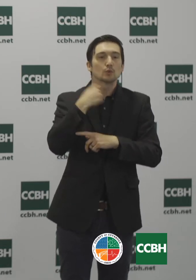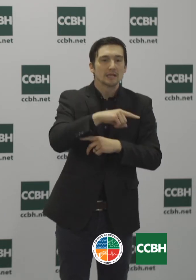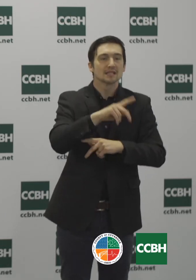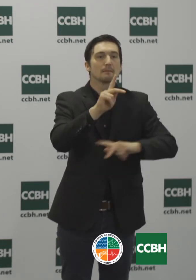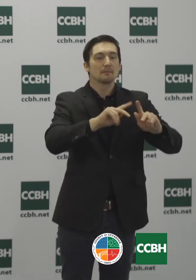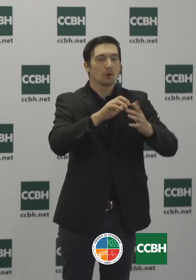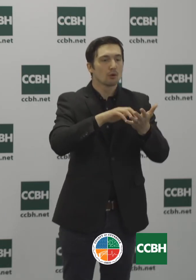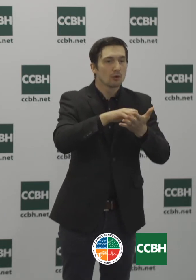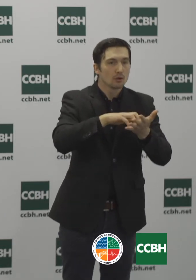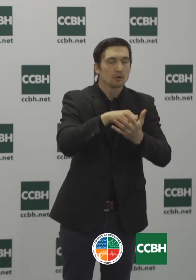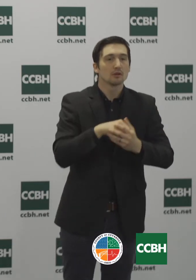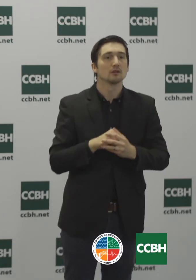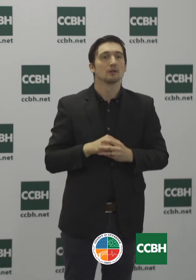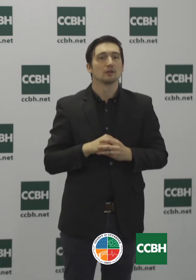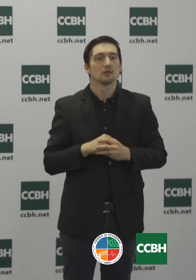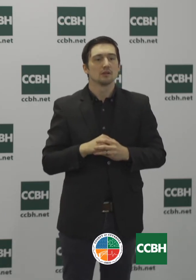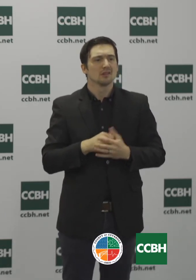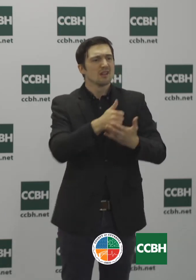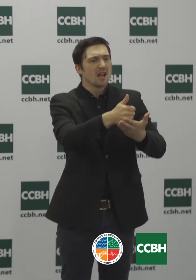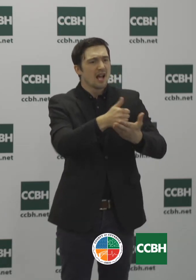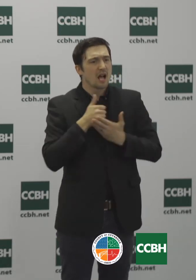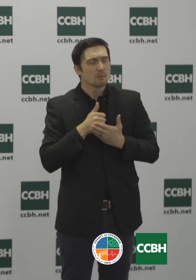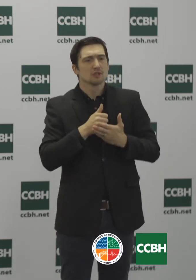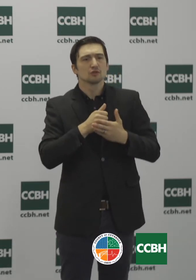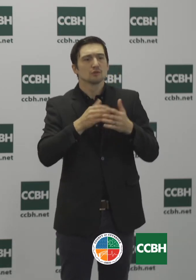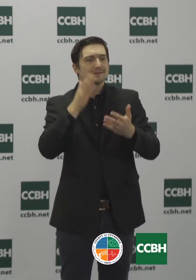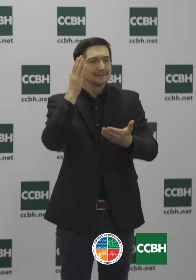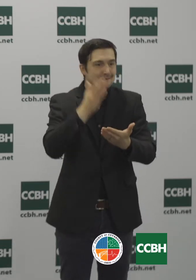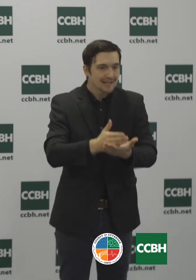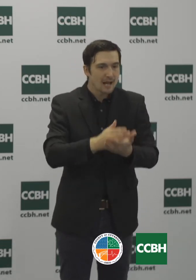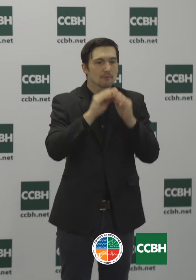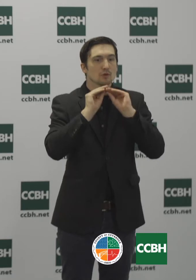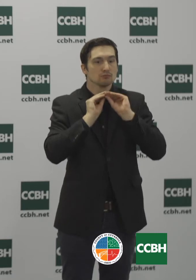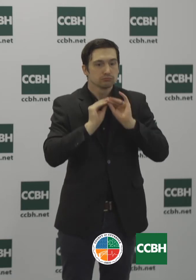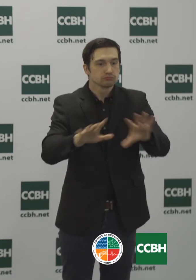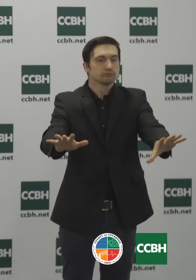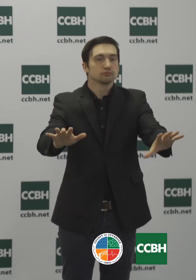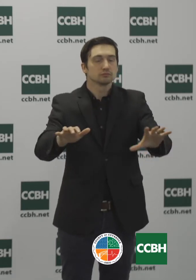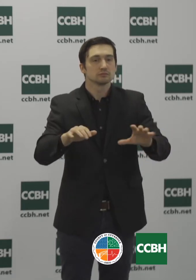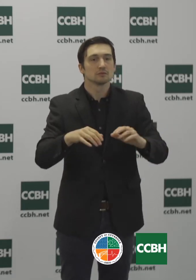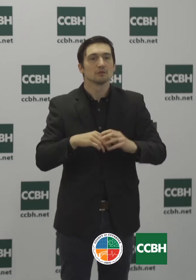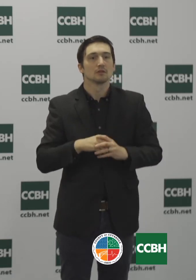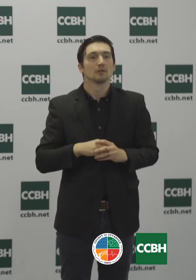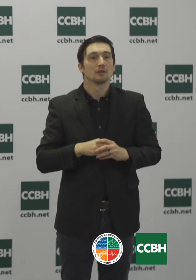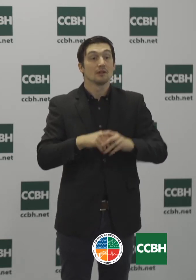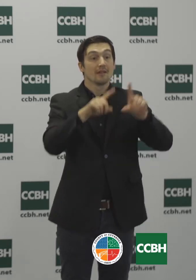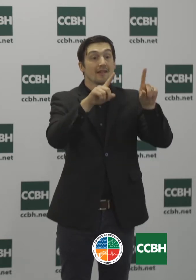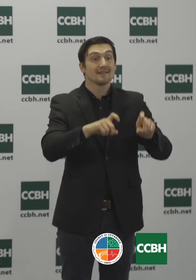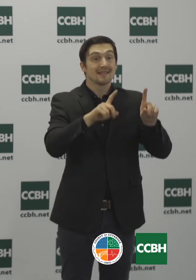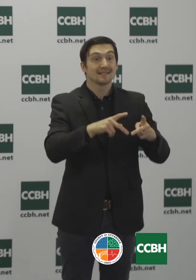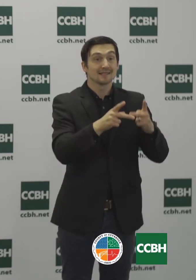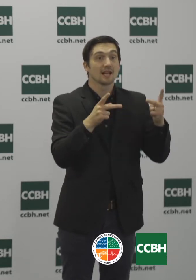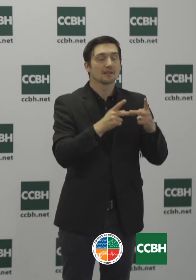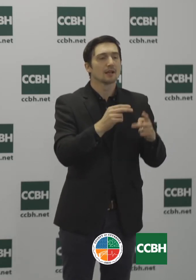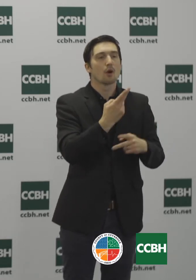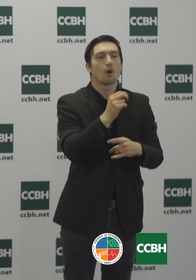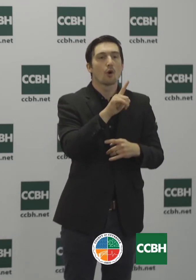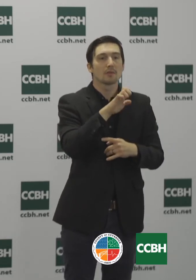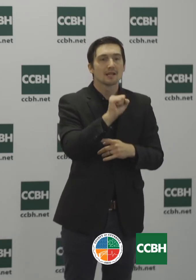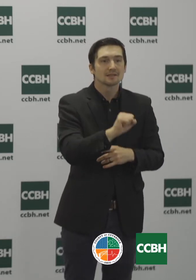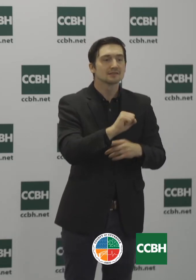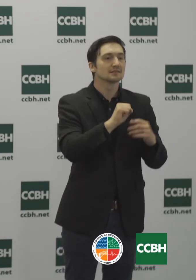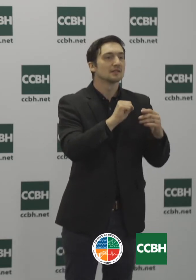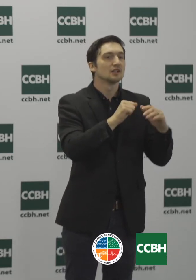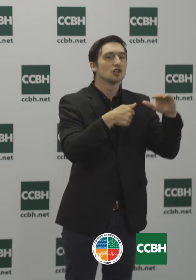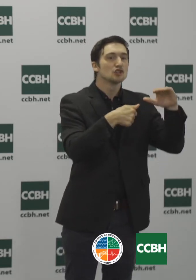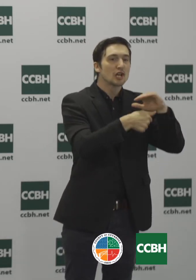spread and breaking these chains of transmission. As we've heard, testing sites will include places like homeless shelters and community